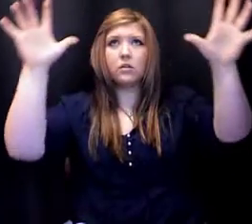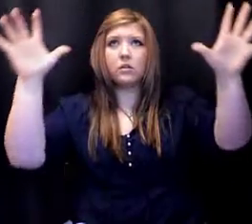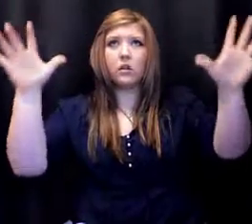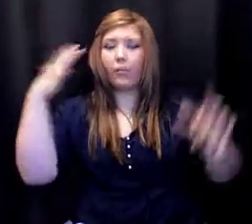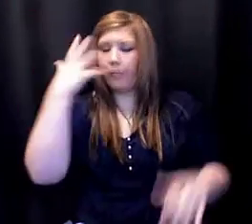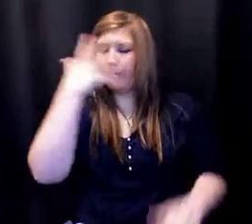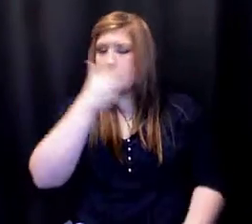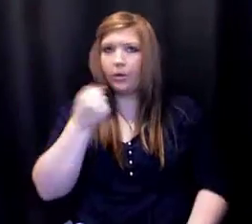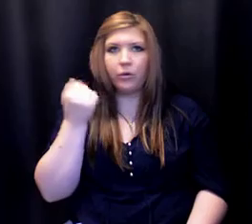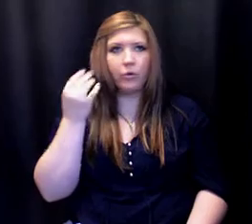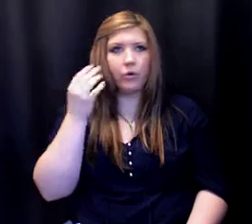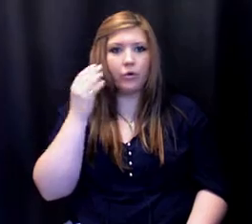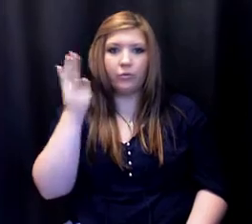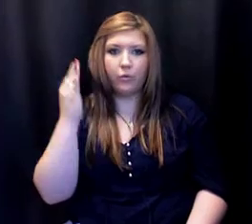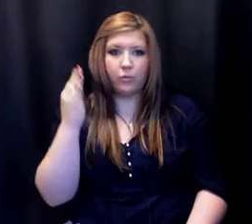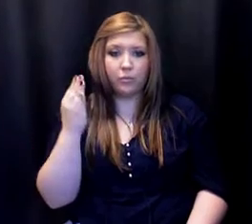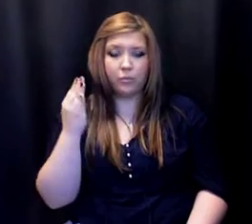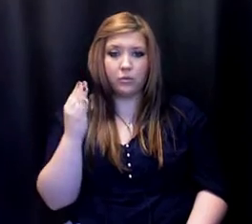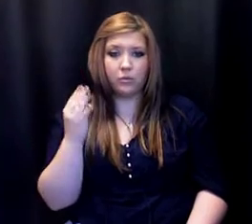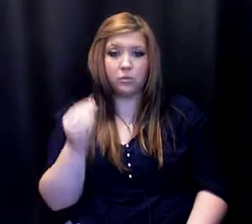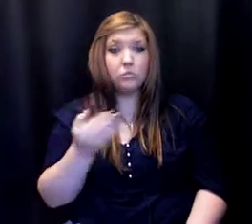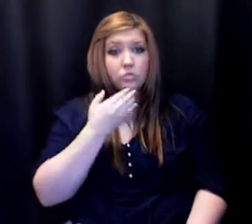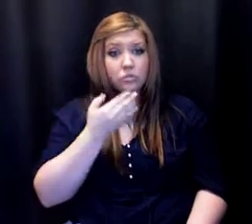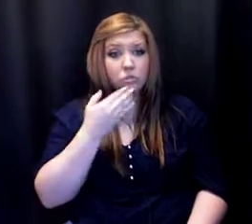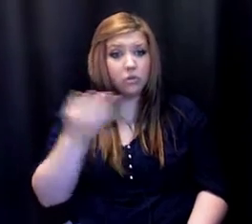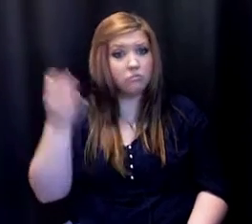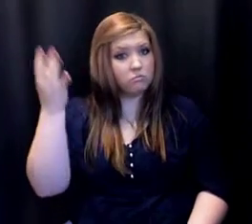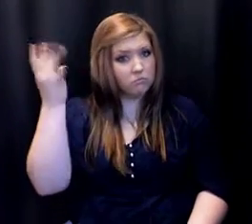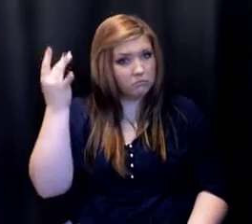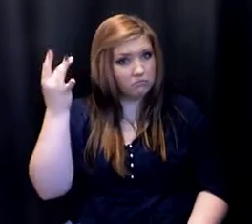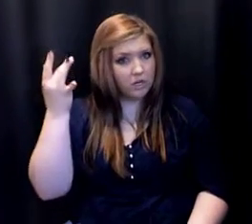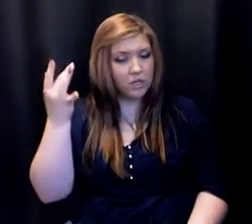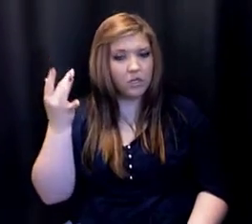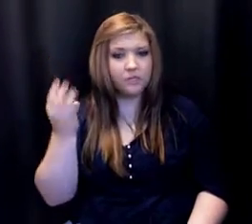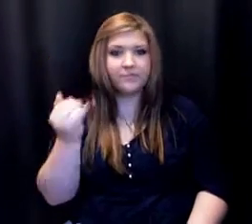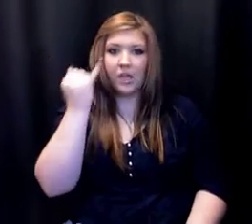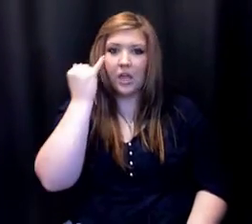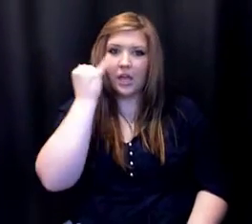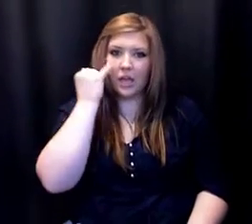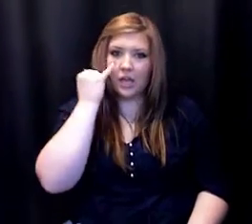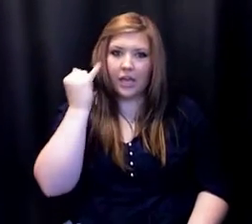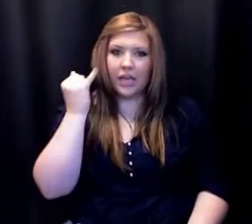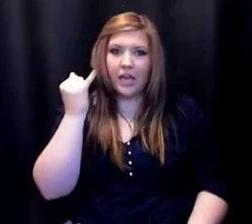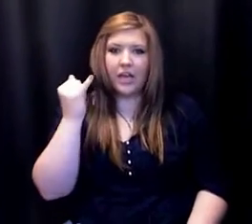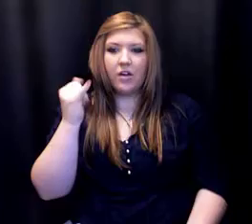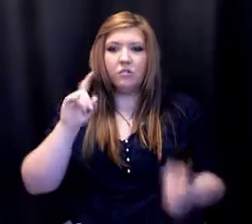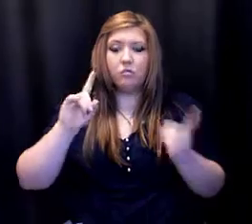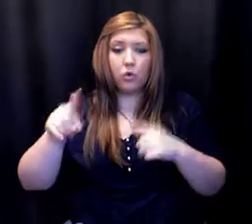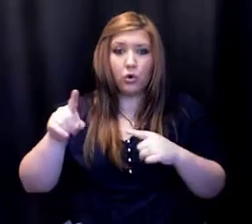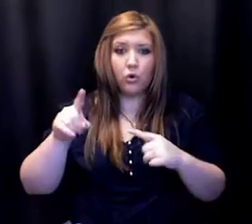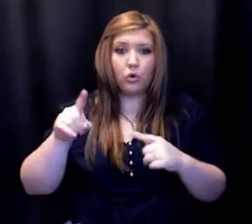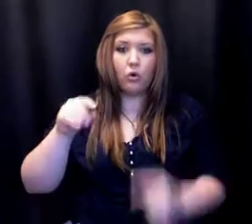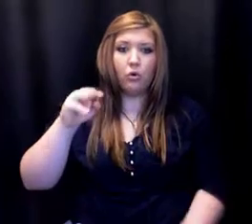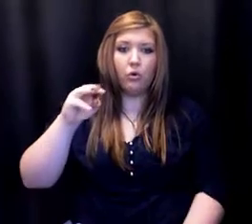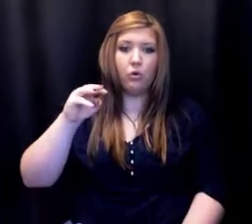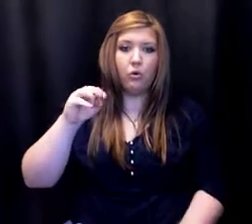heard that if you go to Mount Rushmore at the wrong time of year, you could get some